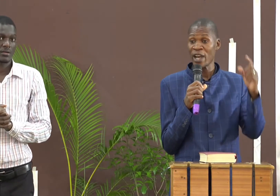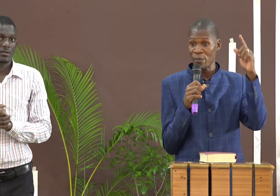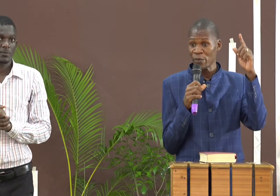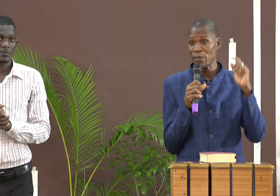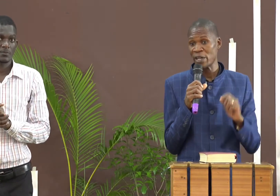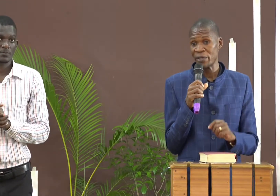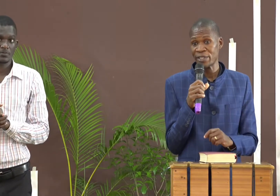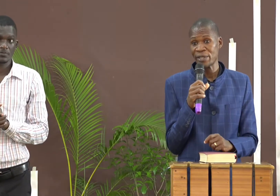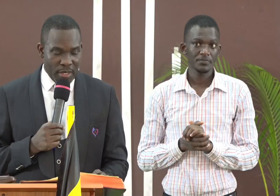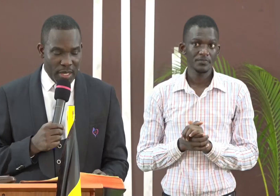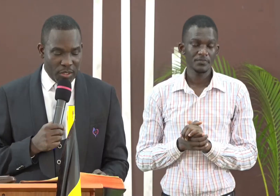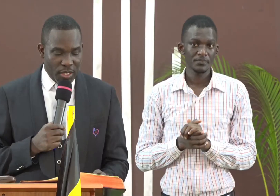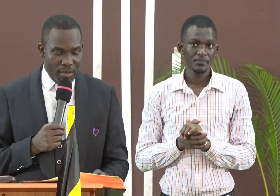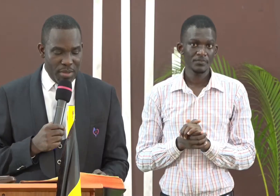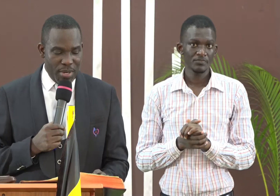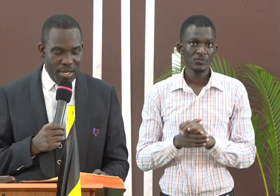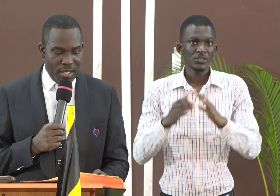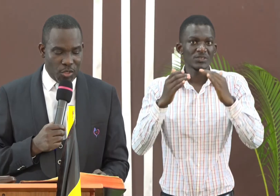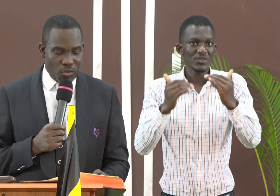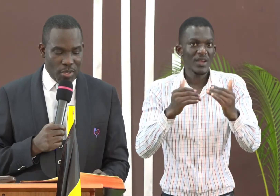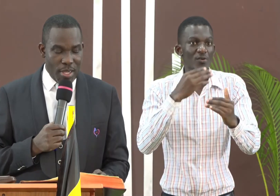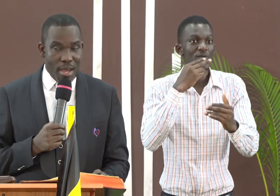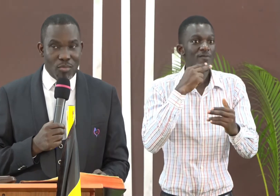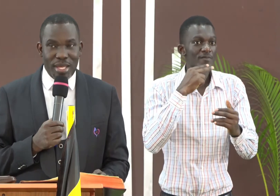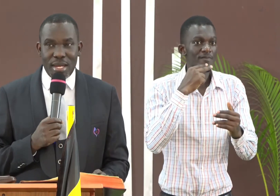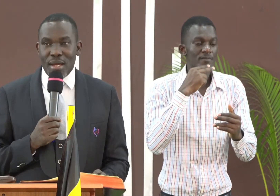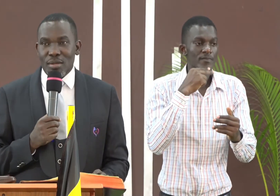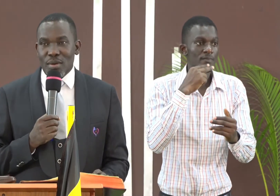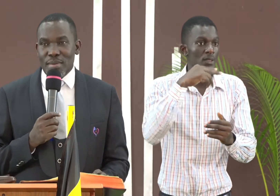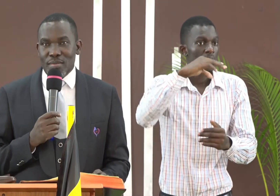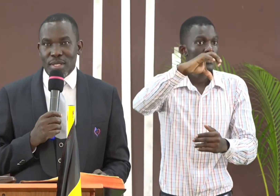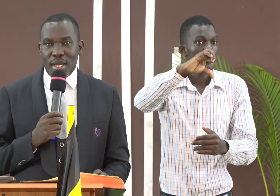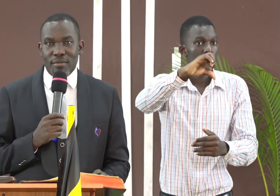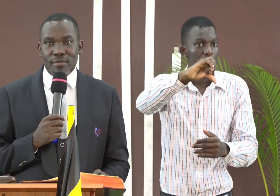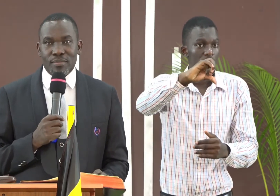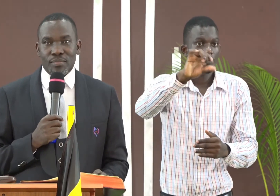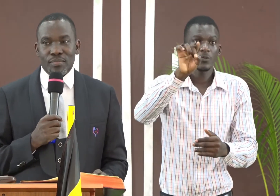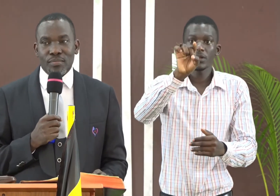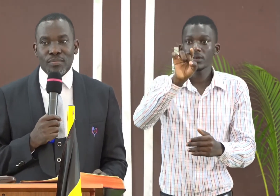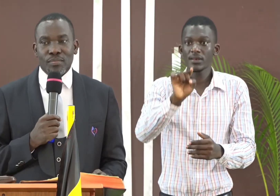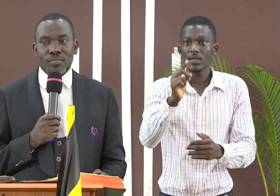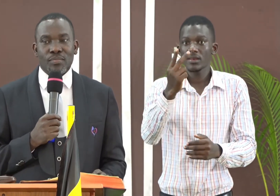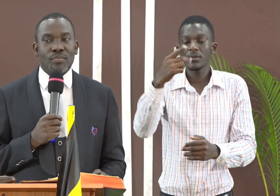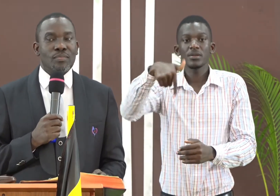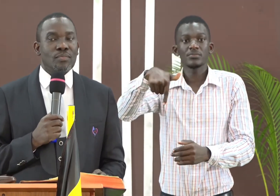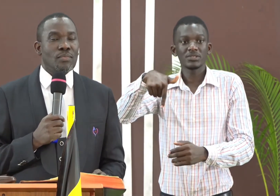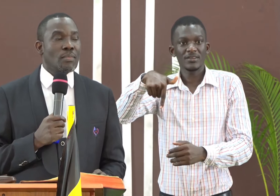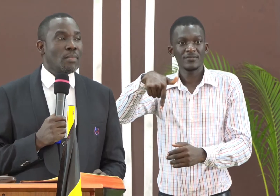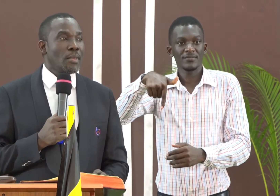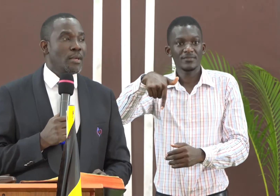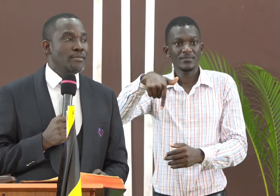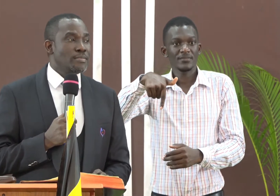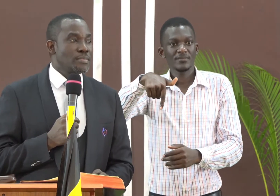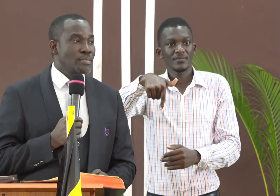not come from the Lord. Kasokere mbebulani yesula ya mwenda onyirwa abiri musanvu. Let's first go to